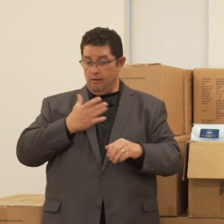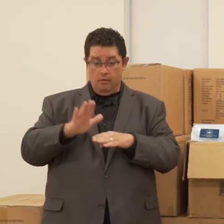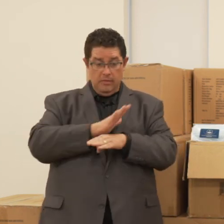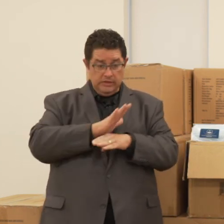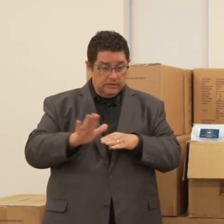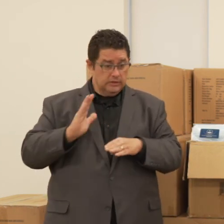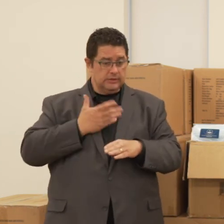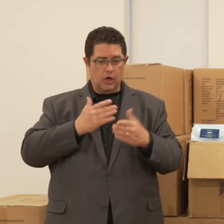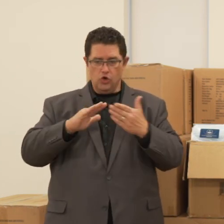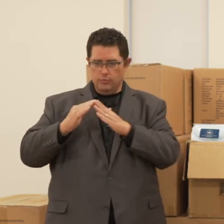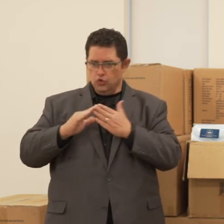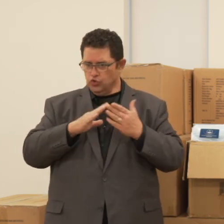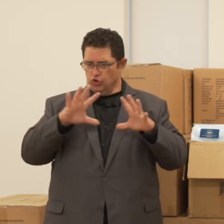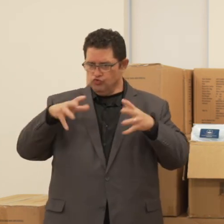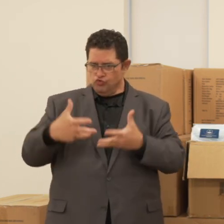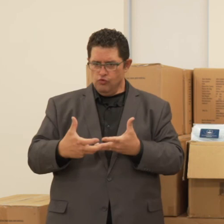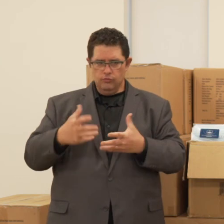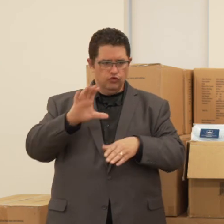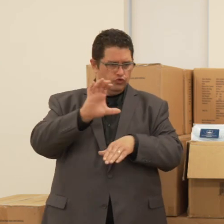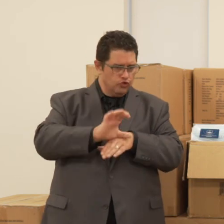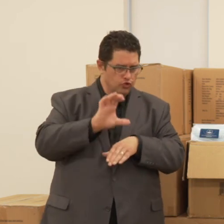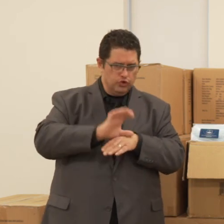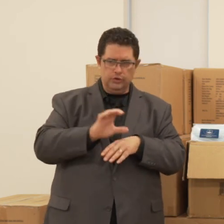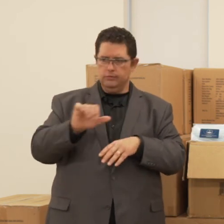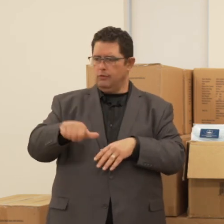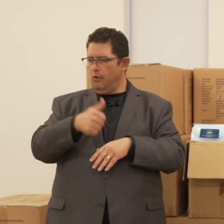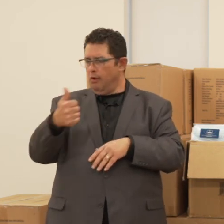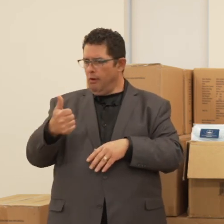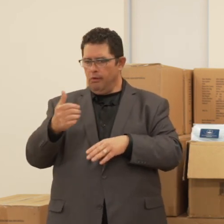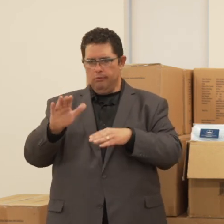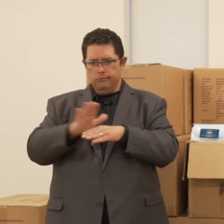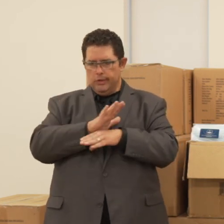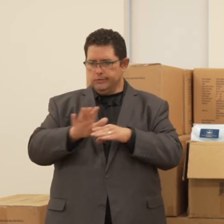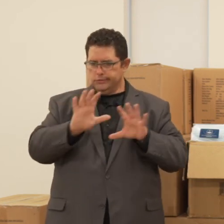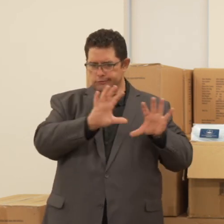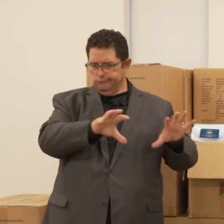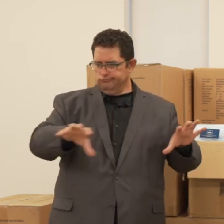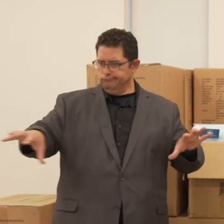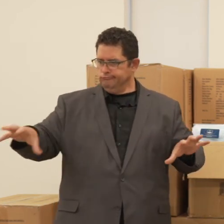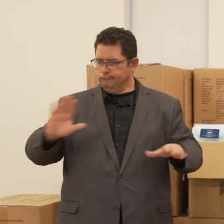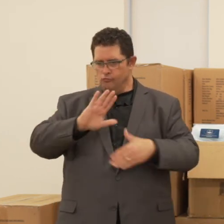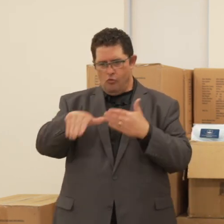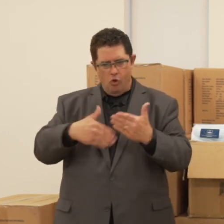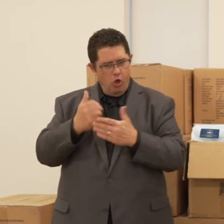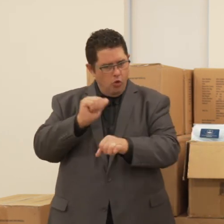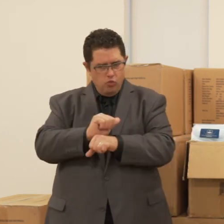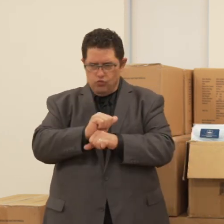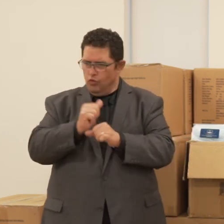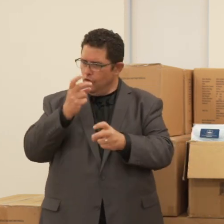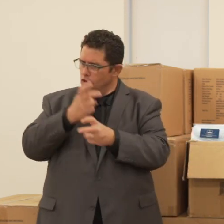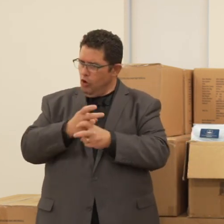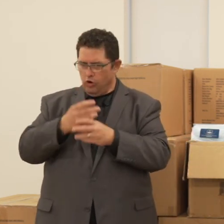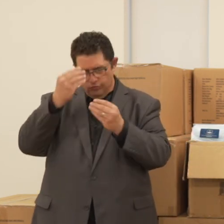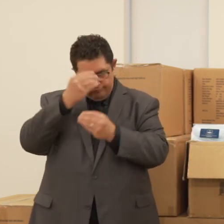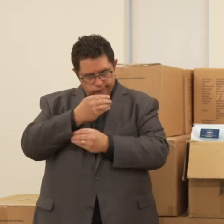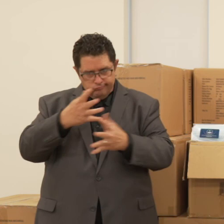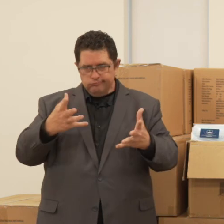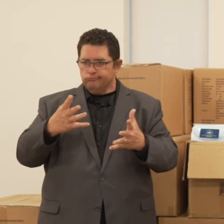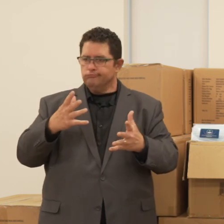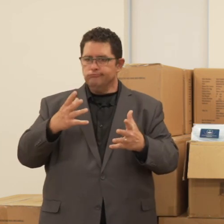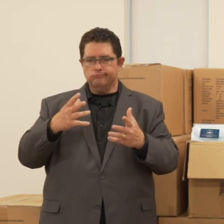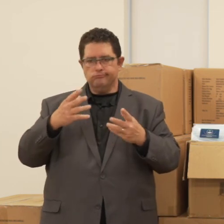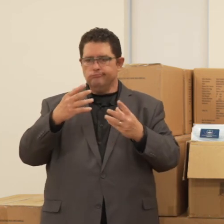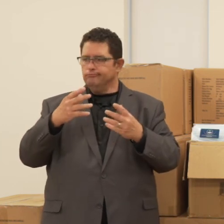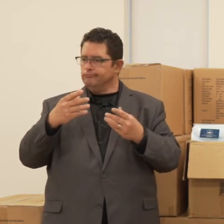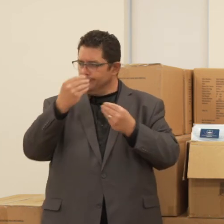our community groups, churches, other institutions and organizations are all working hard to get the word out about the importance of wearing a mask.